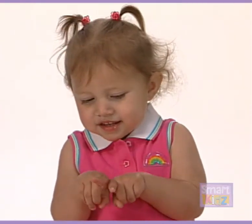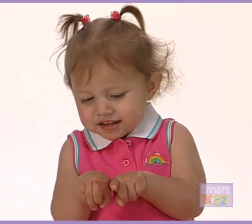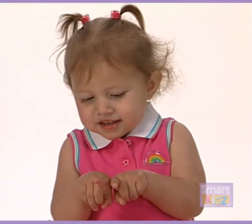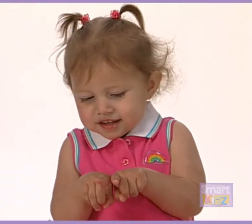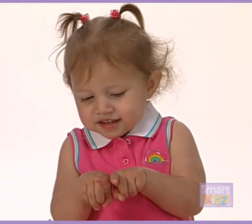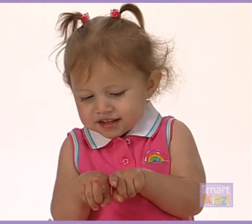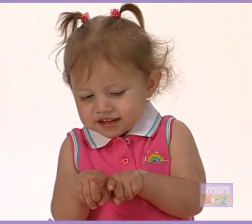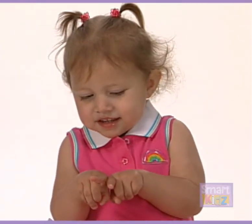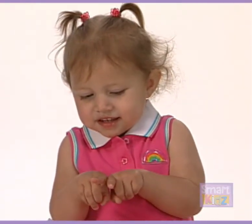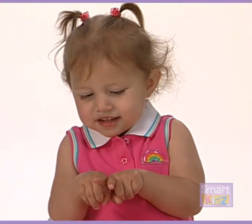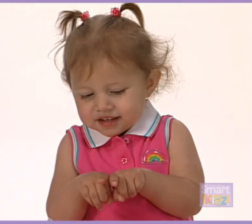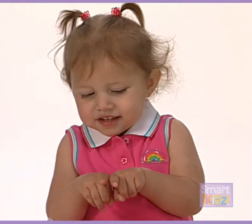Socks.